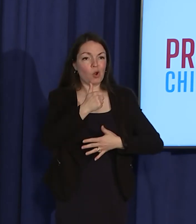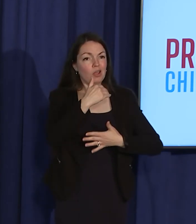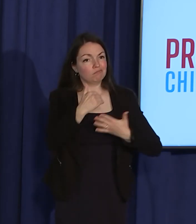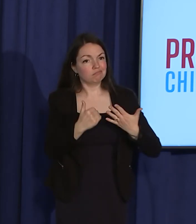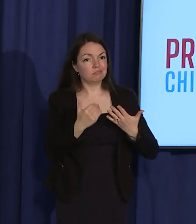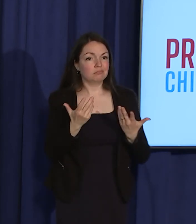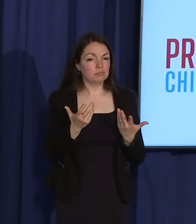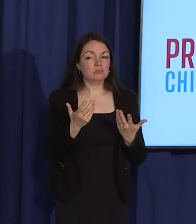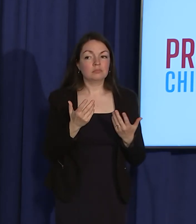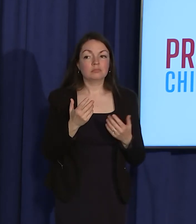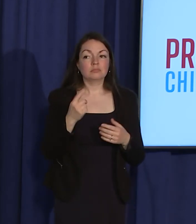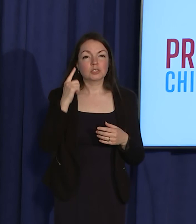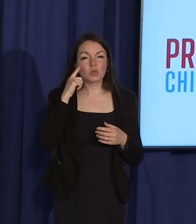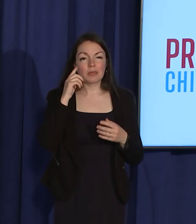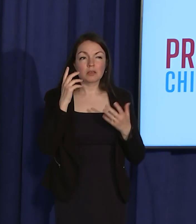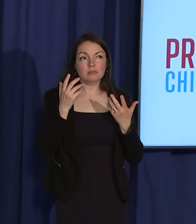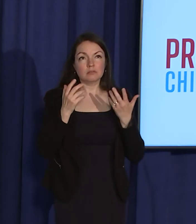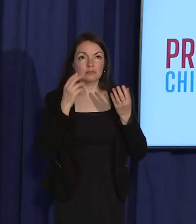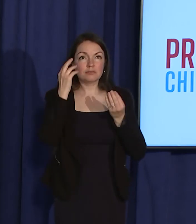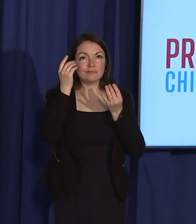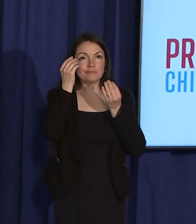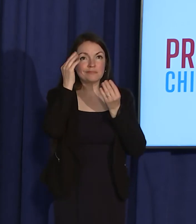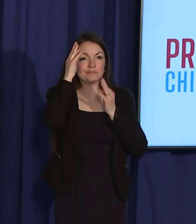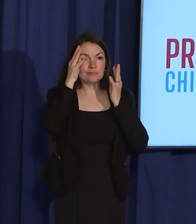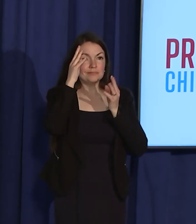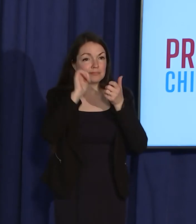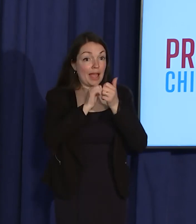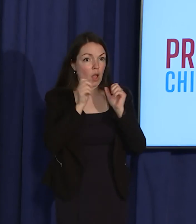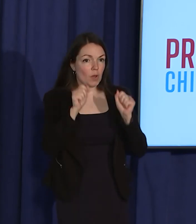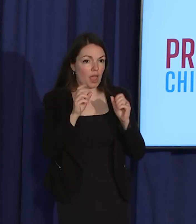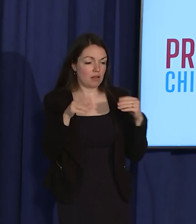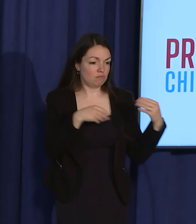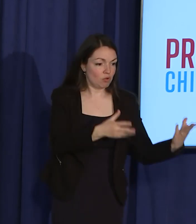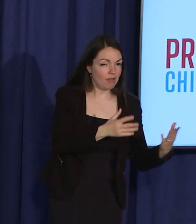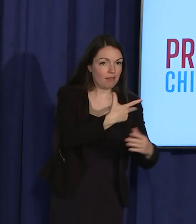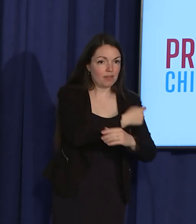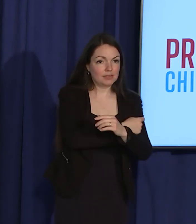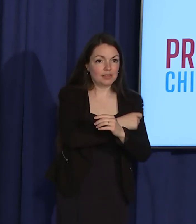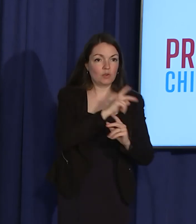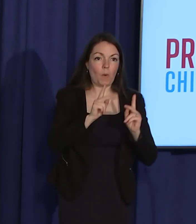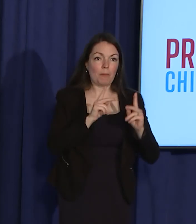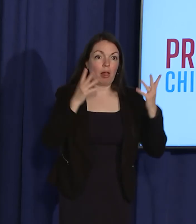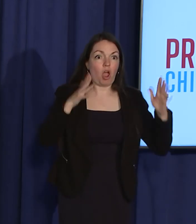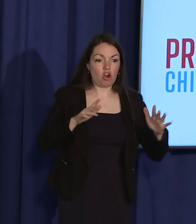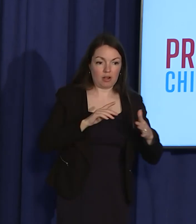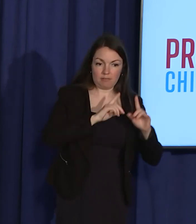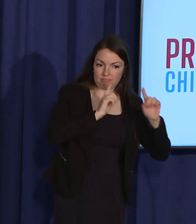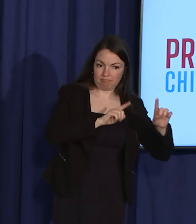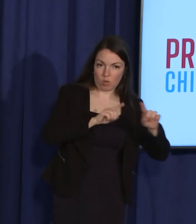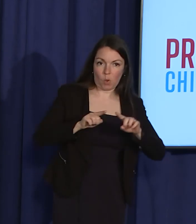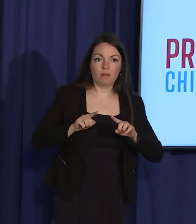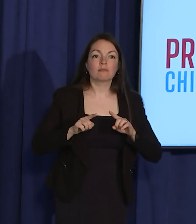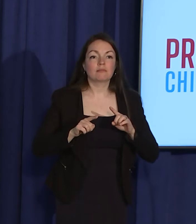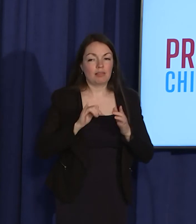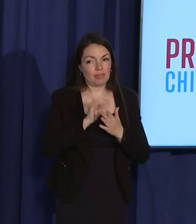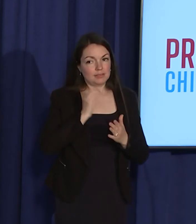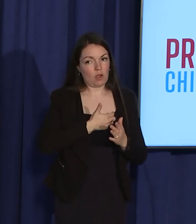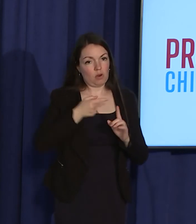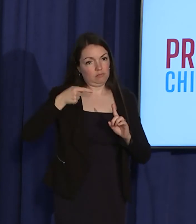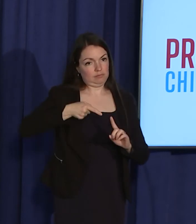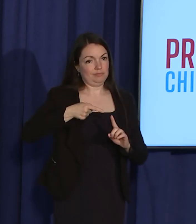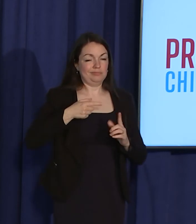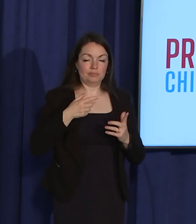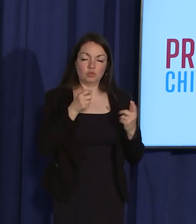creative ways to get the vaccine available where people are anyway is really going to be central to some of our strategy. So you're going to